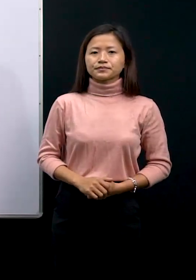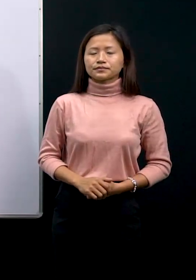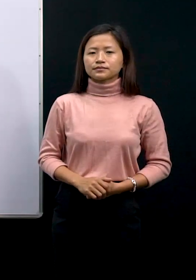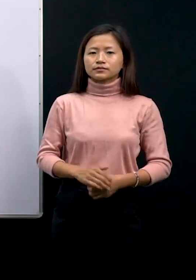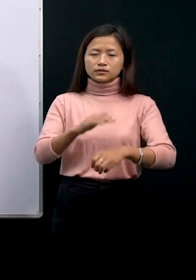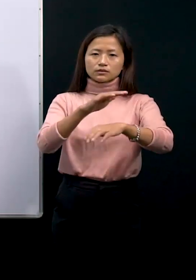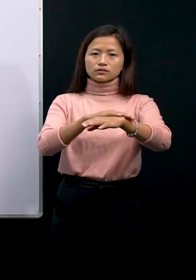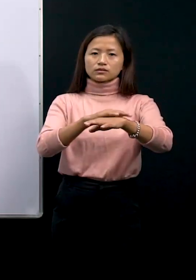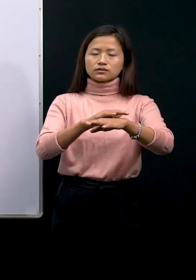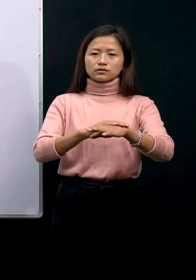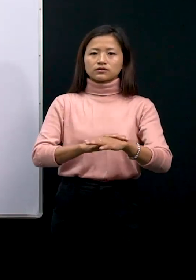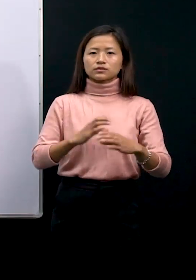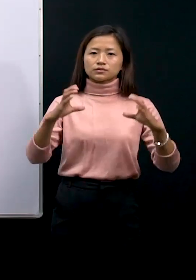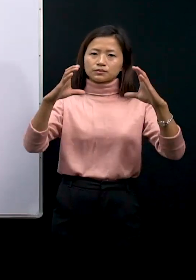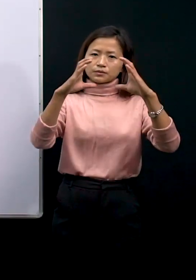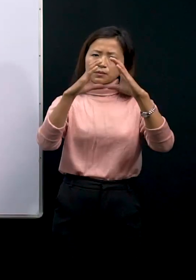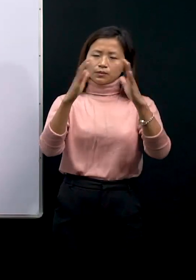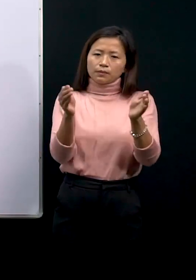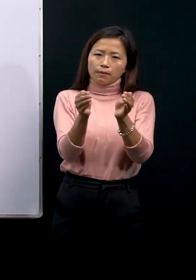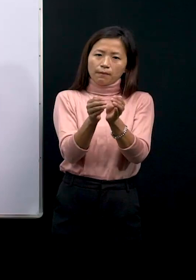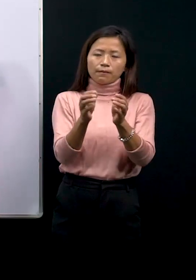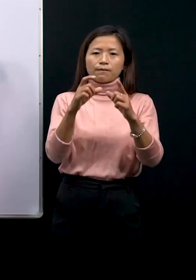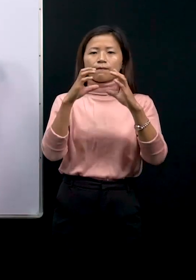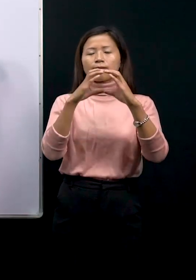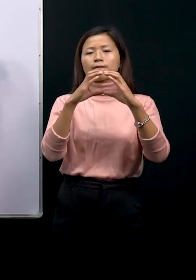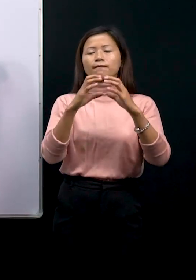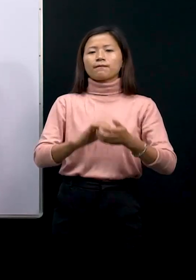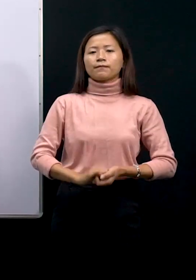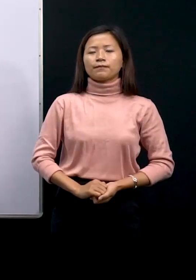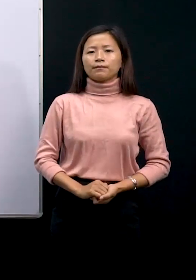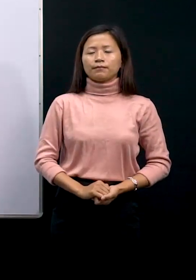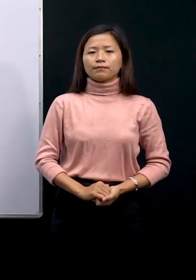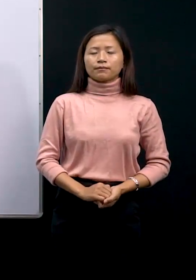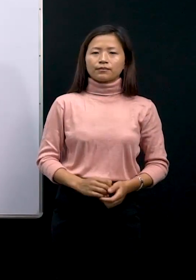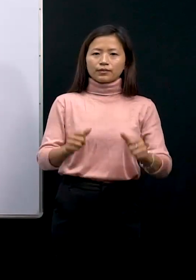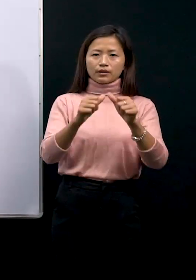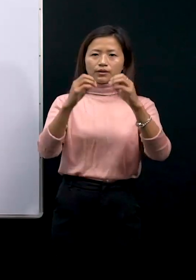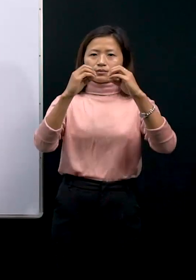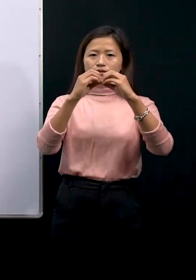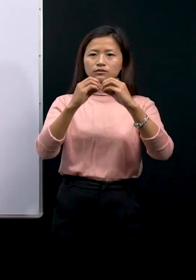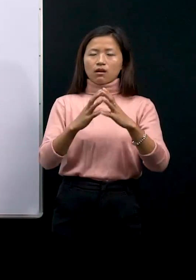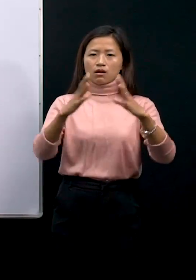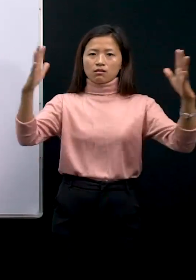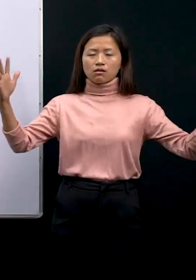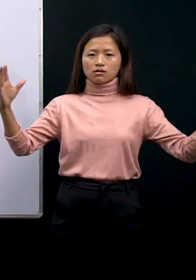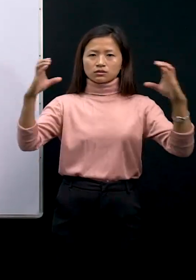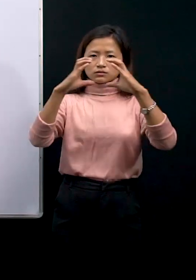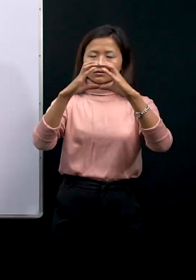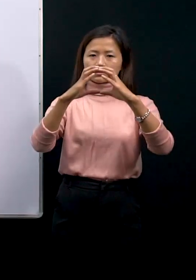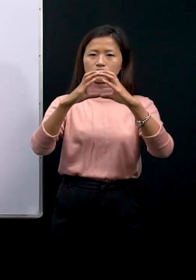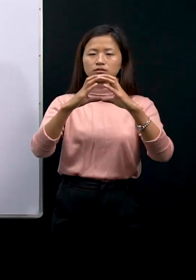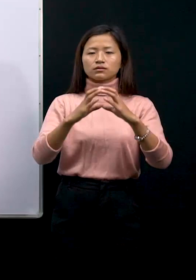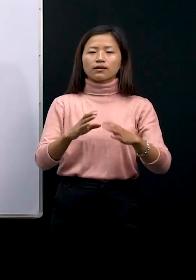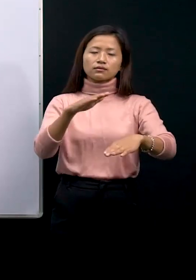which touches the smaller circle. That is, let us say AB is a chord of the largest circle and it touches